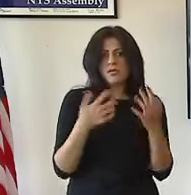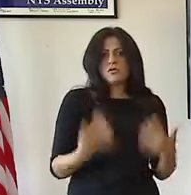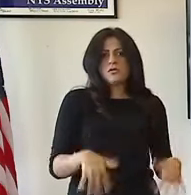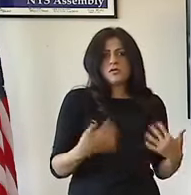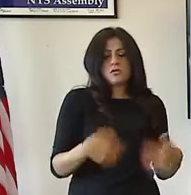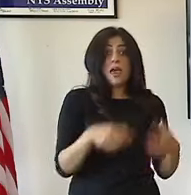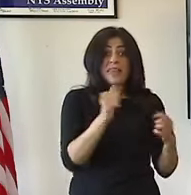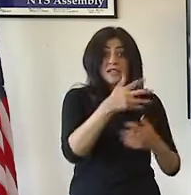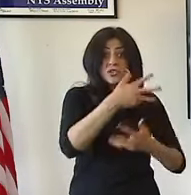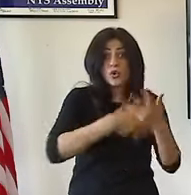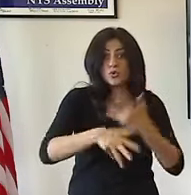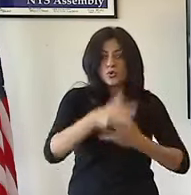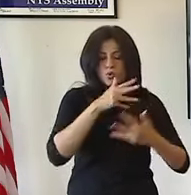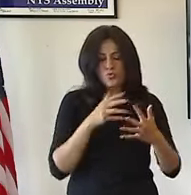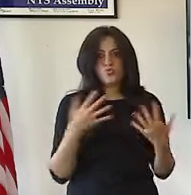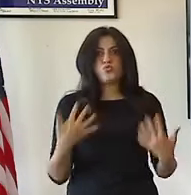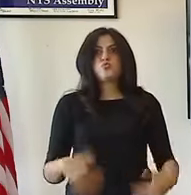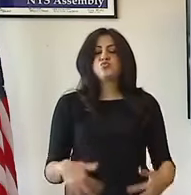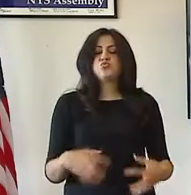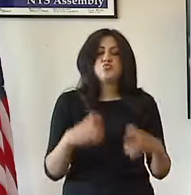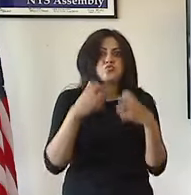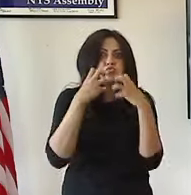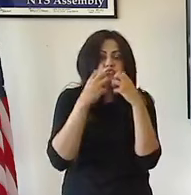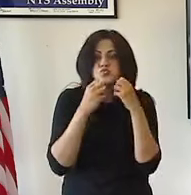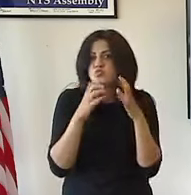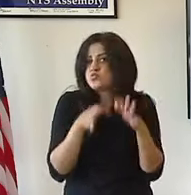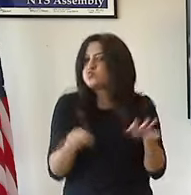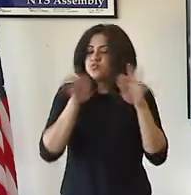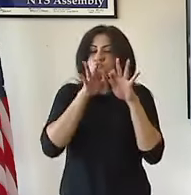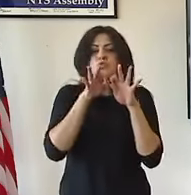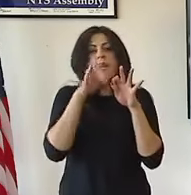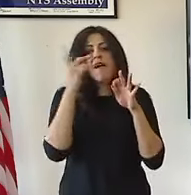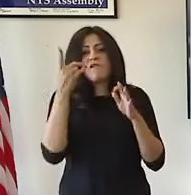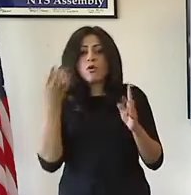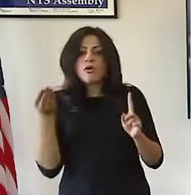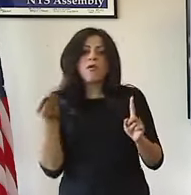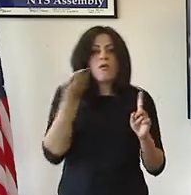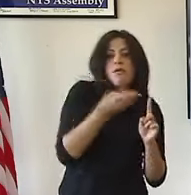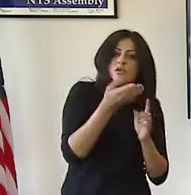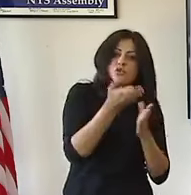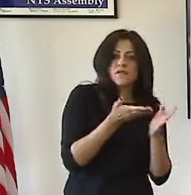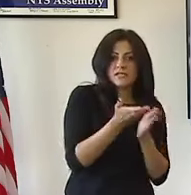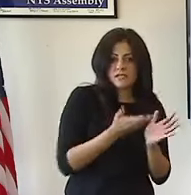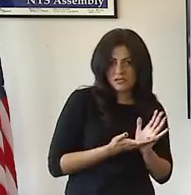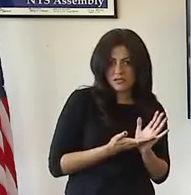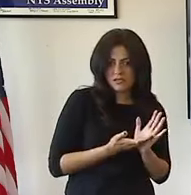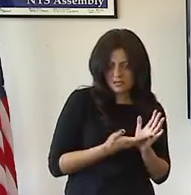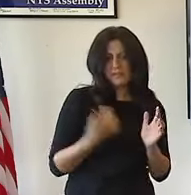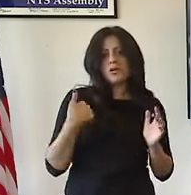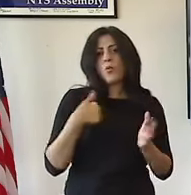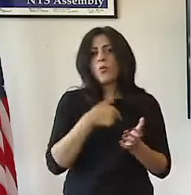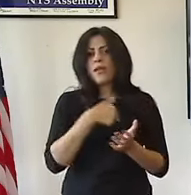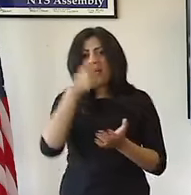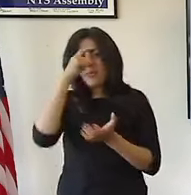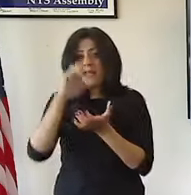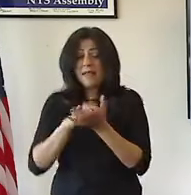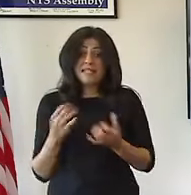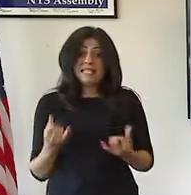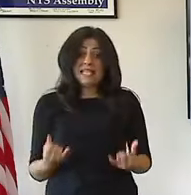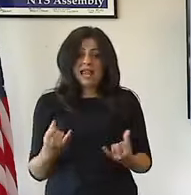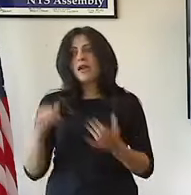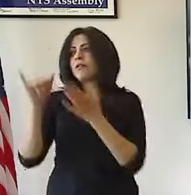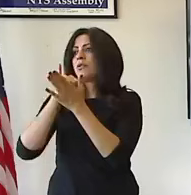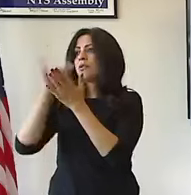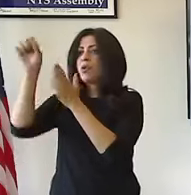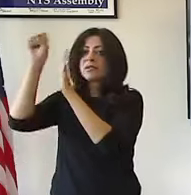can be absolutely critical to the delivery of that service. We believe today that the state